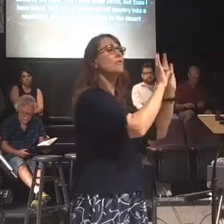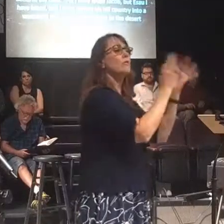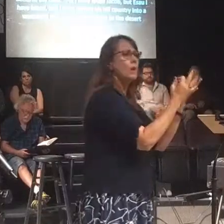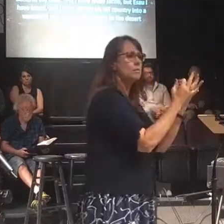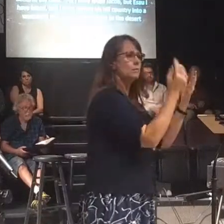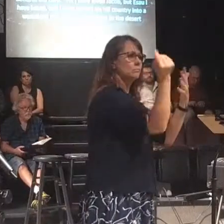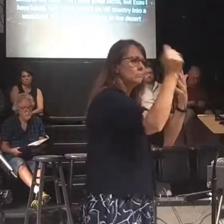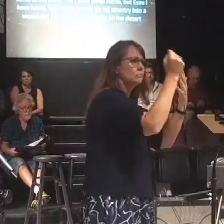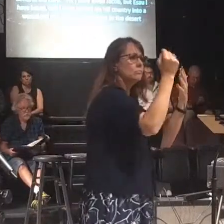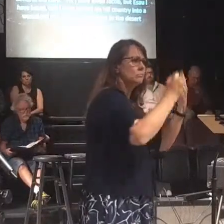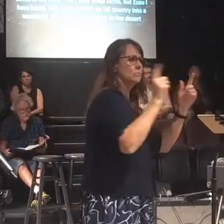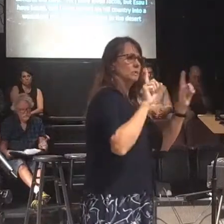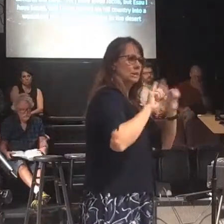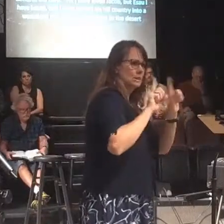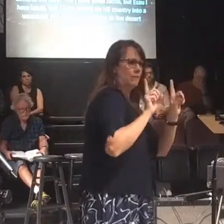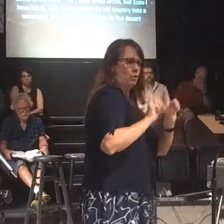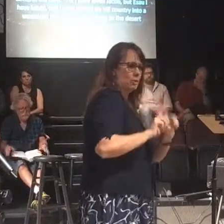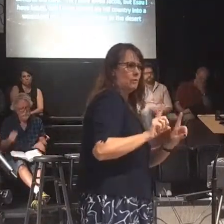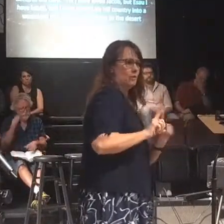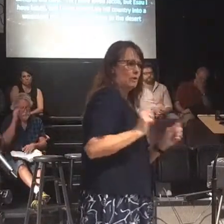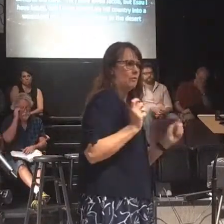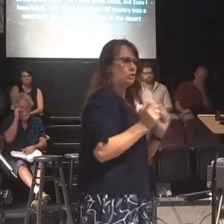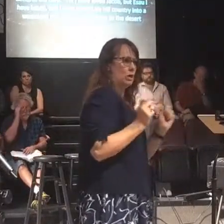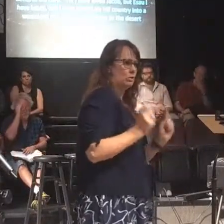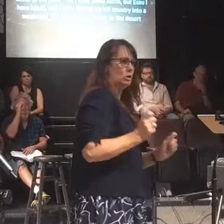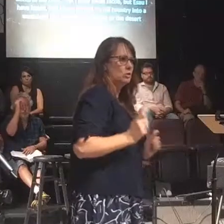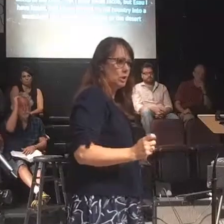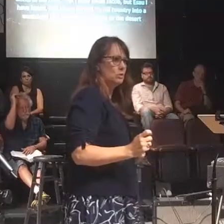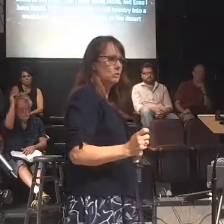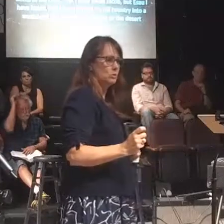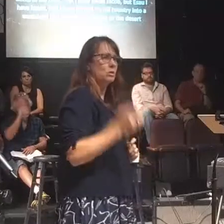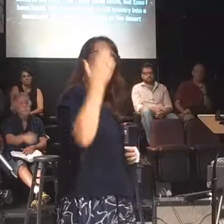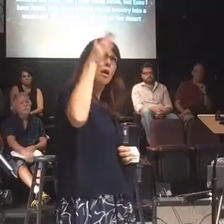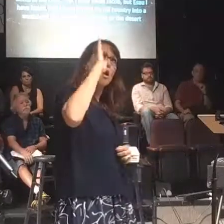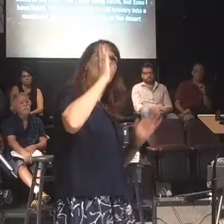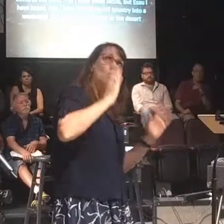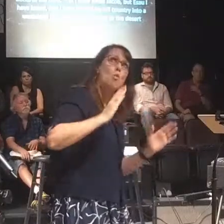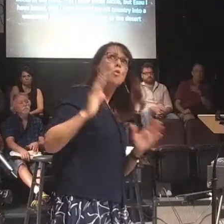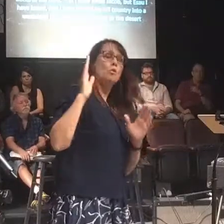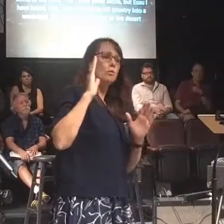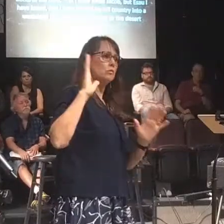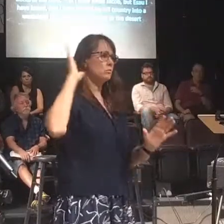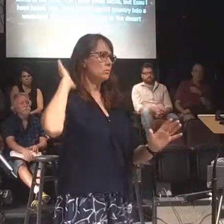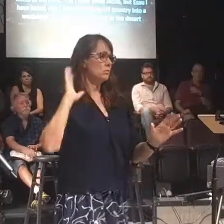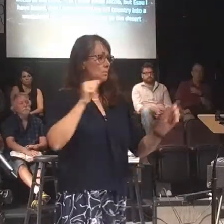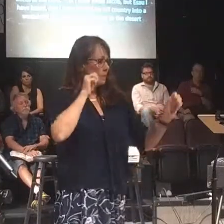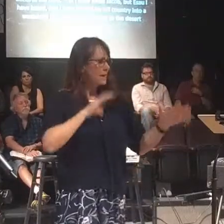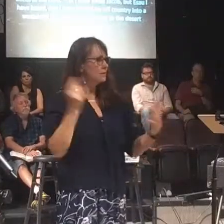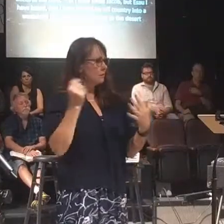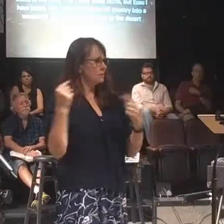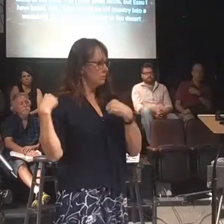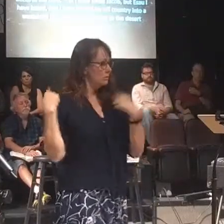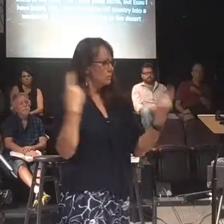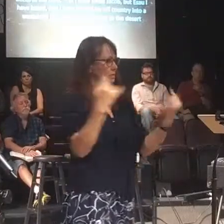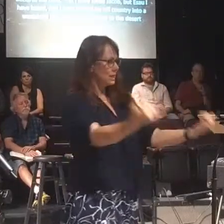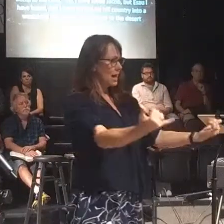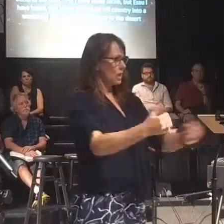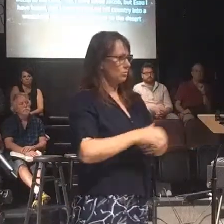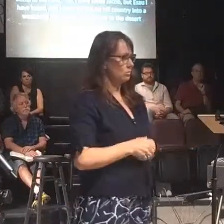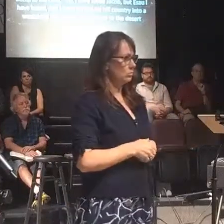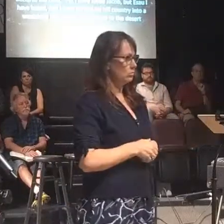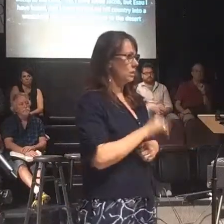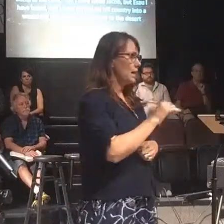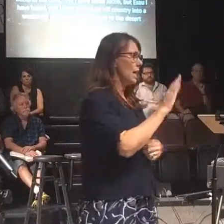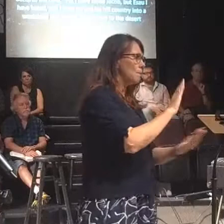happen to you if that influential person, teacher, spiritual teacher, teacher in middle school, music teacher, this